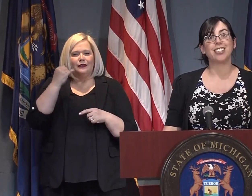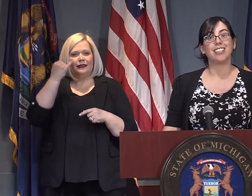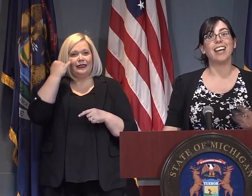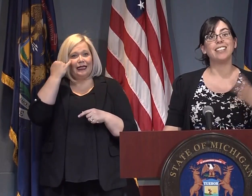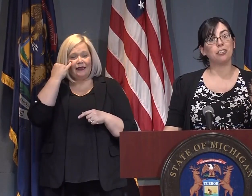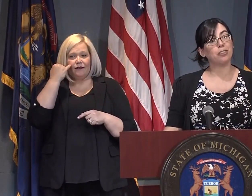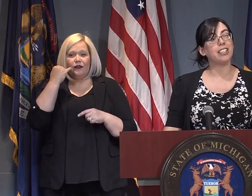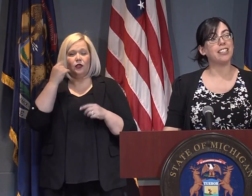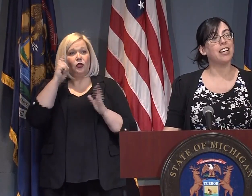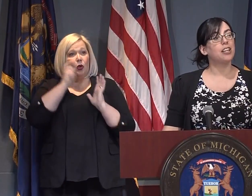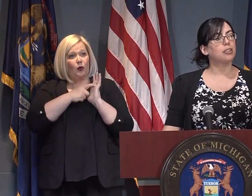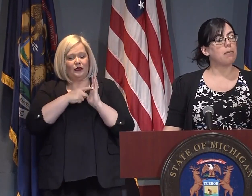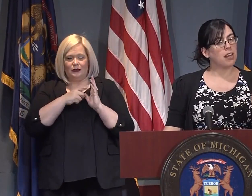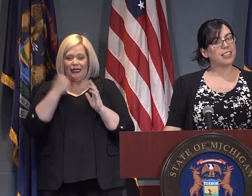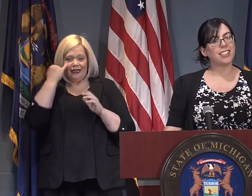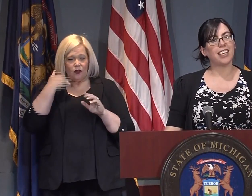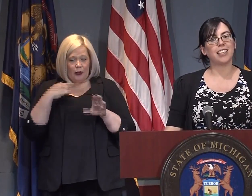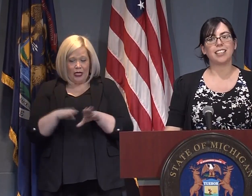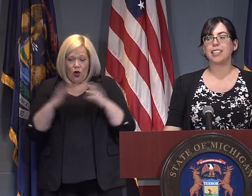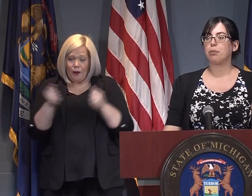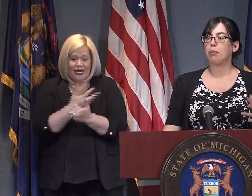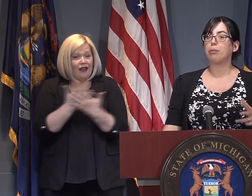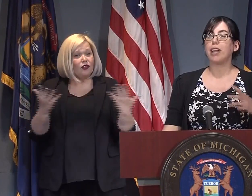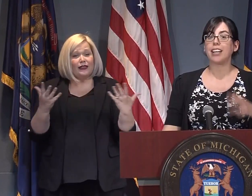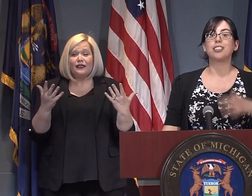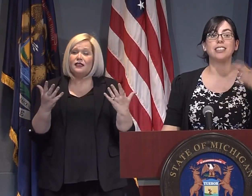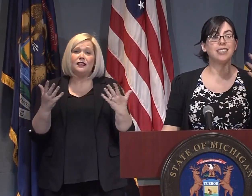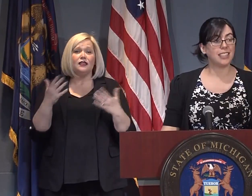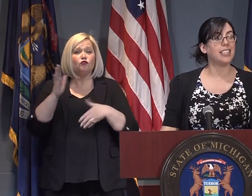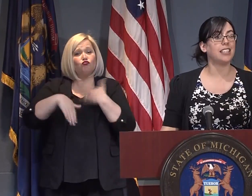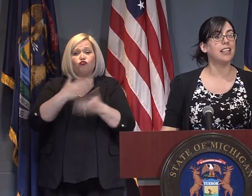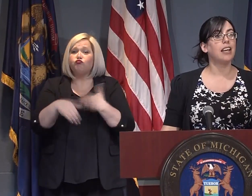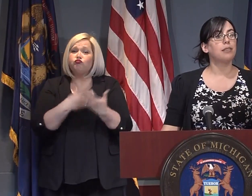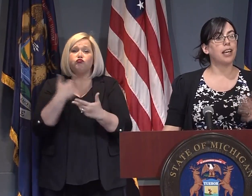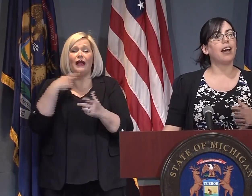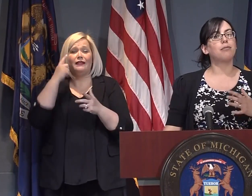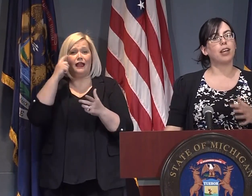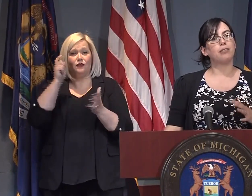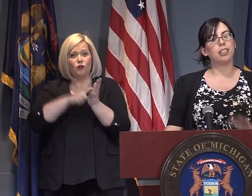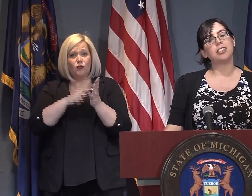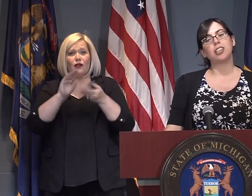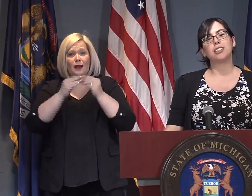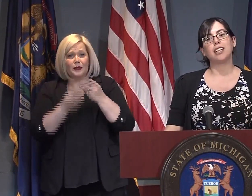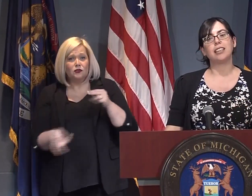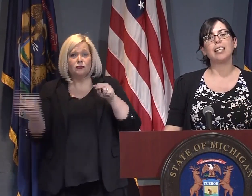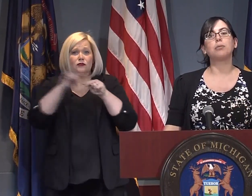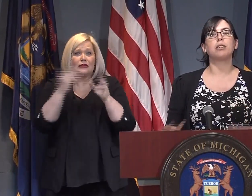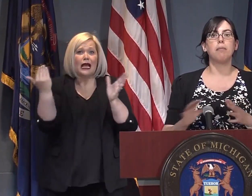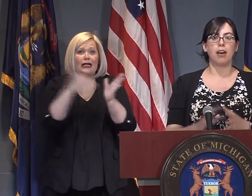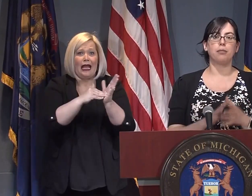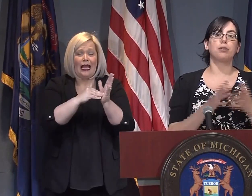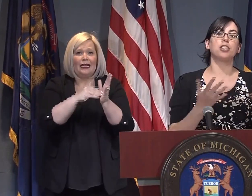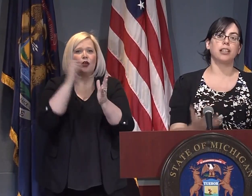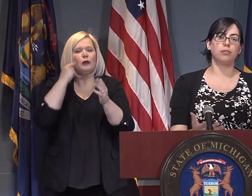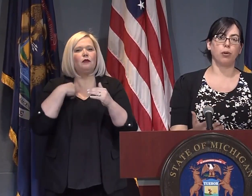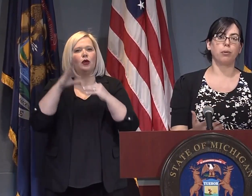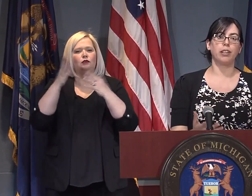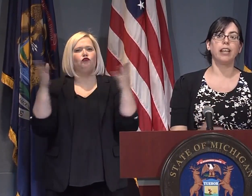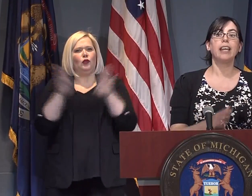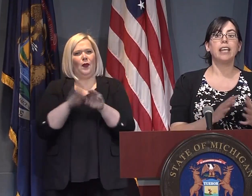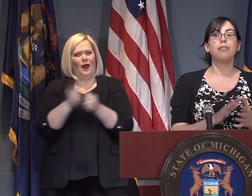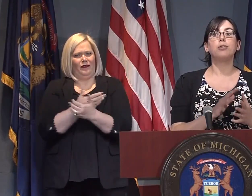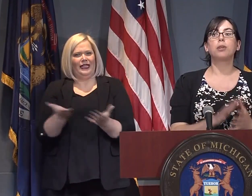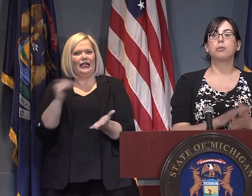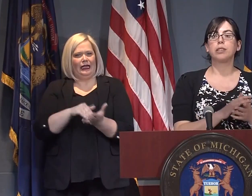take action and intervene. So I'm not saying that that's what we would actually see. It's just that that's what the model projects